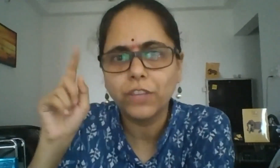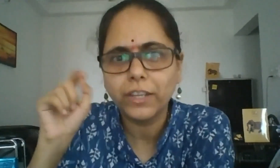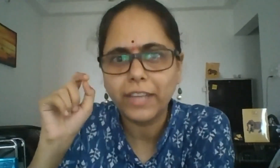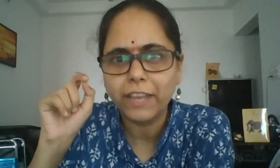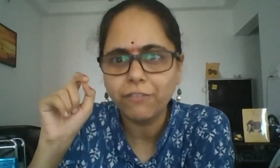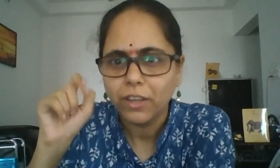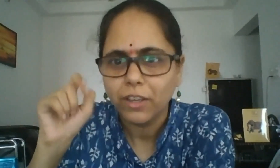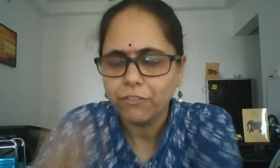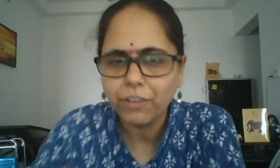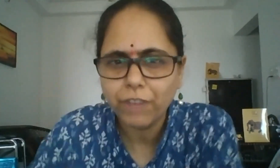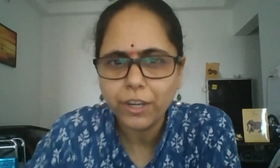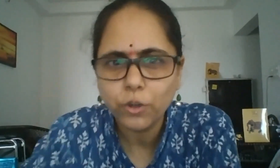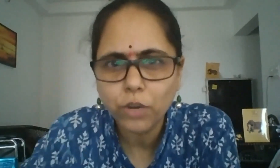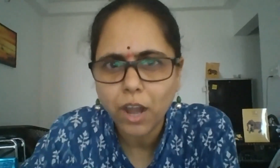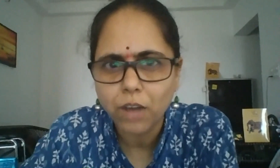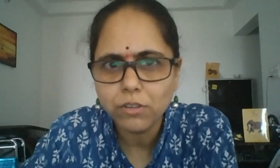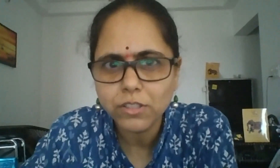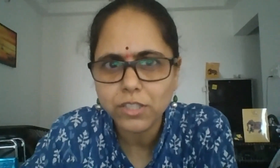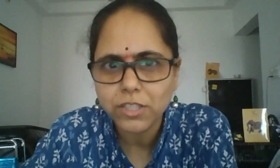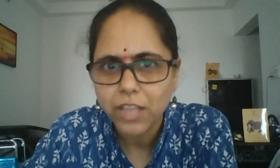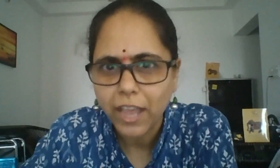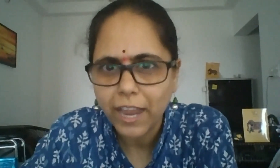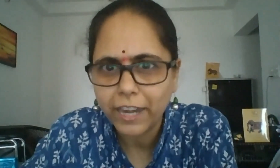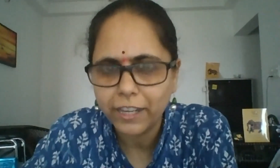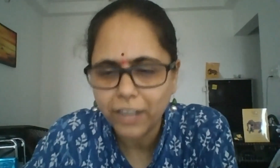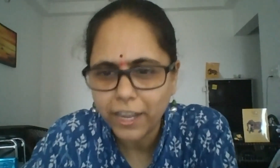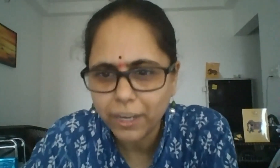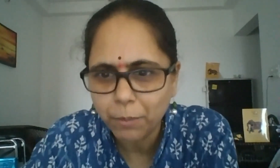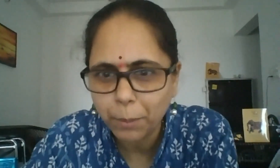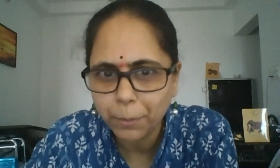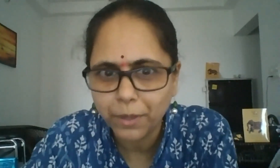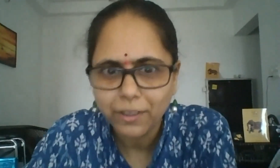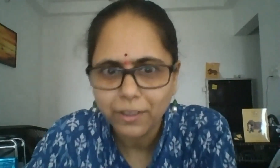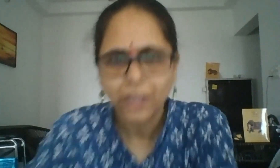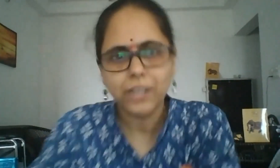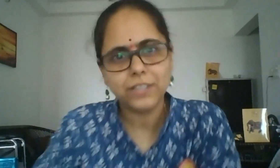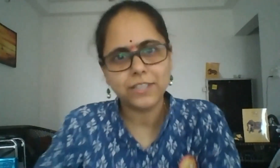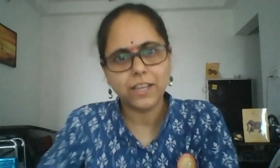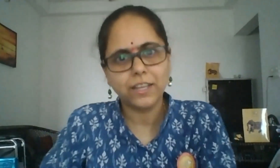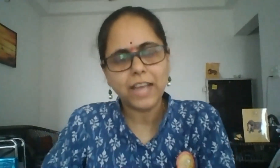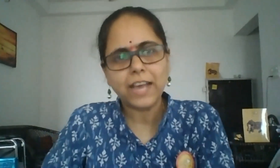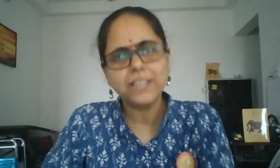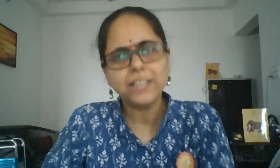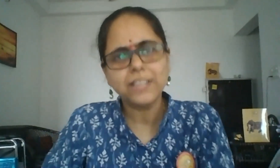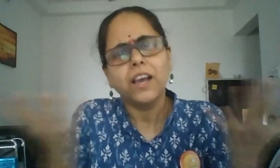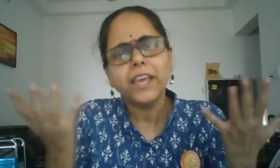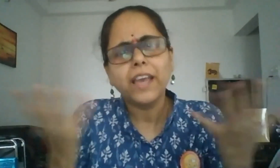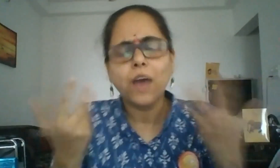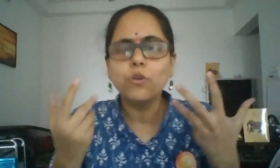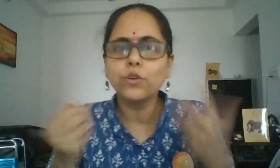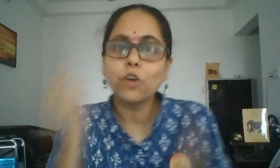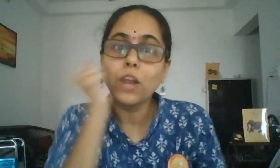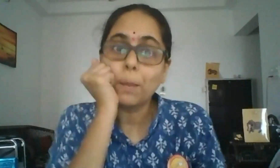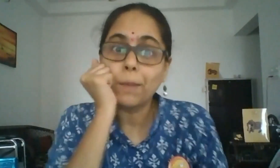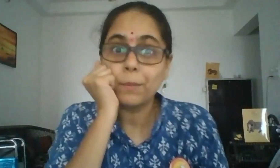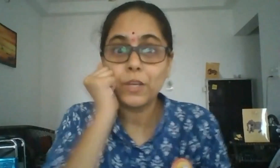to her house, and I remember her son, I asked, hey, how do you call Amma, because this